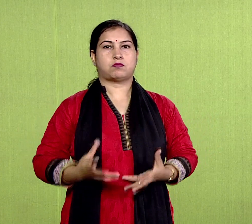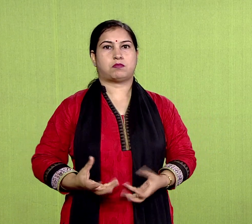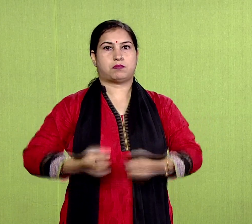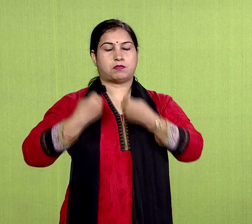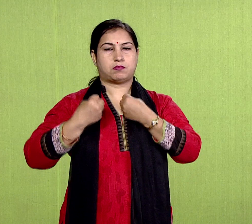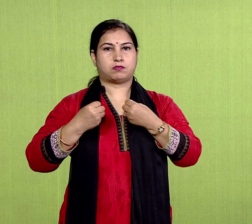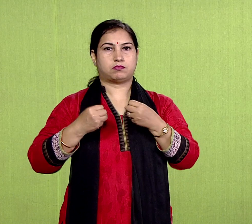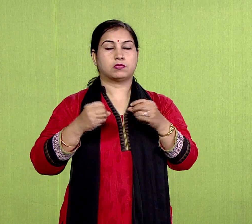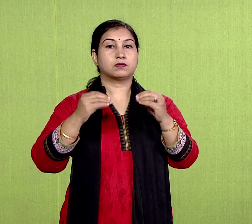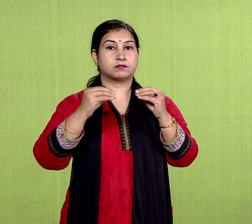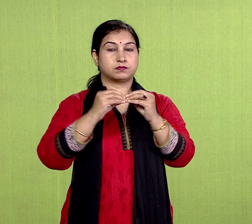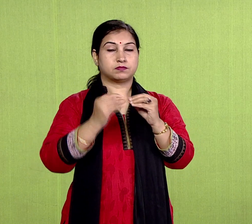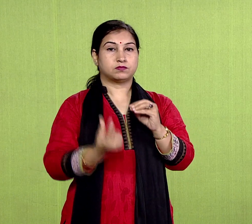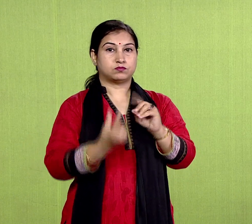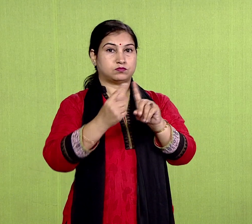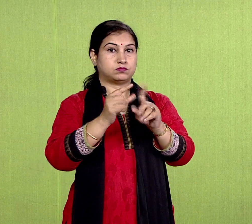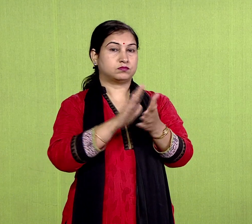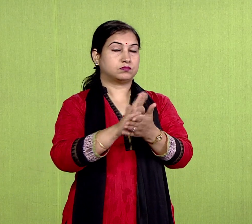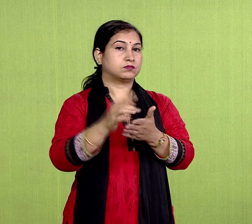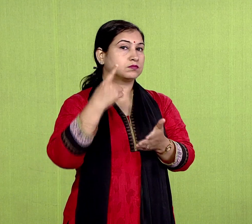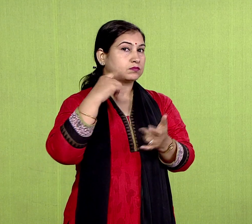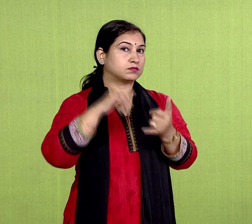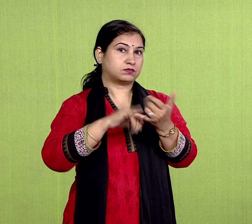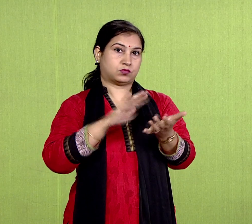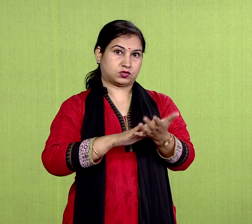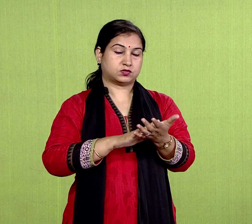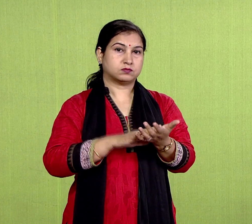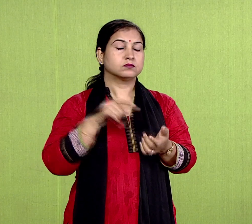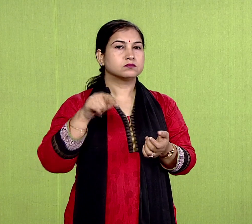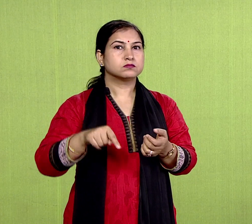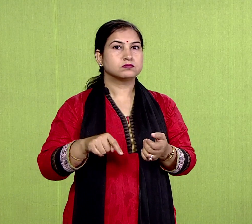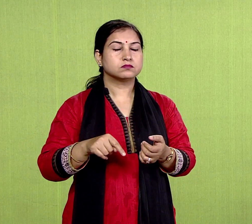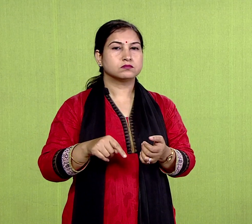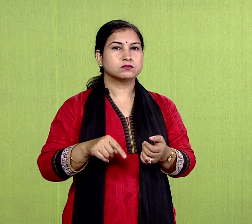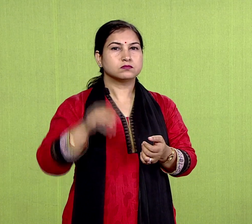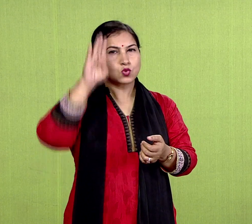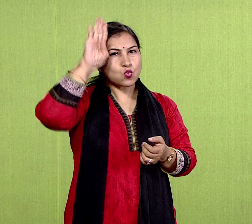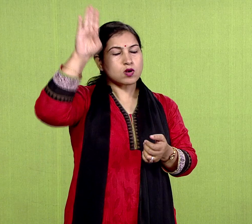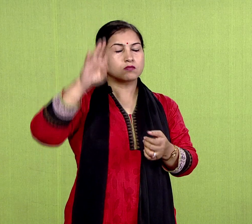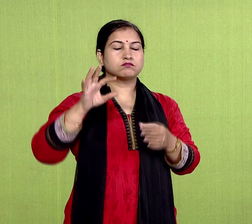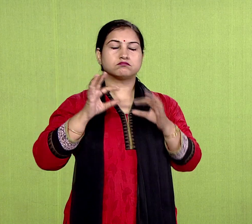He was a kind ruler and worked for the welfare of his subjects.